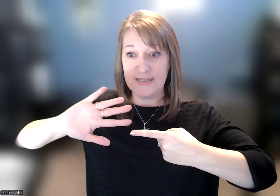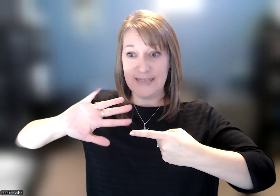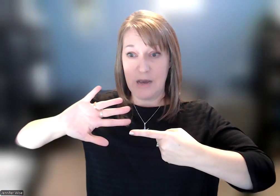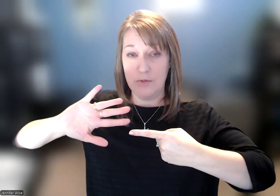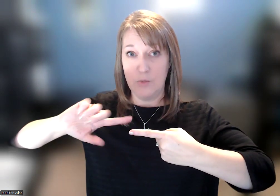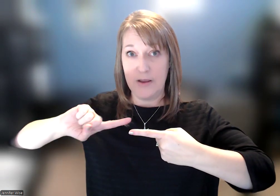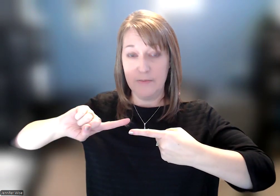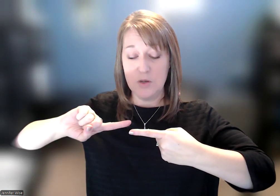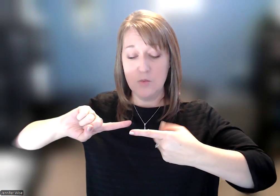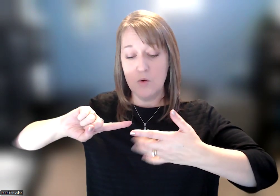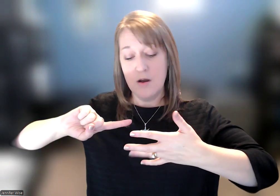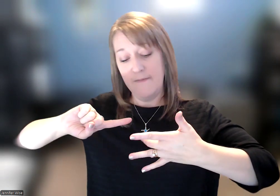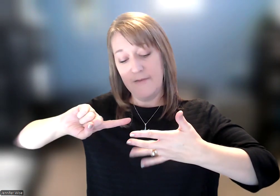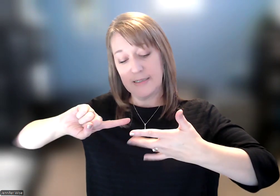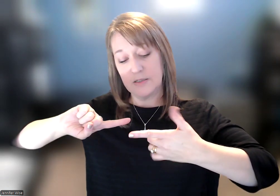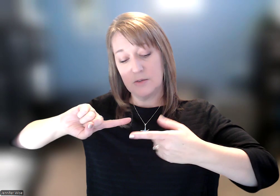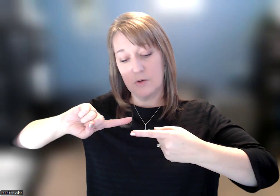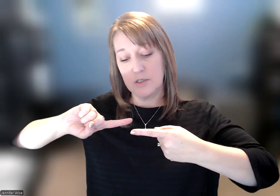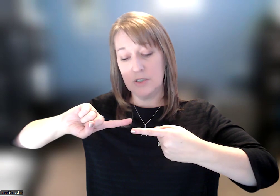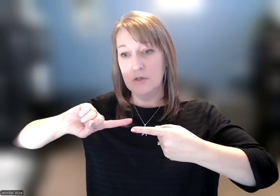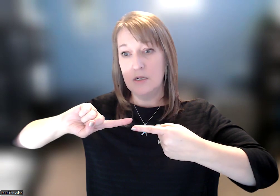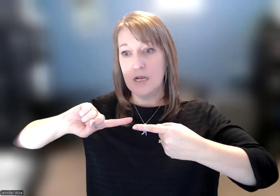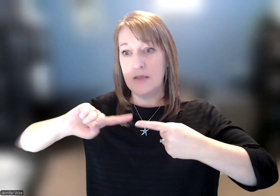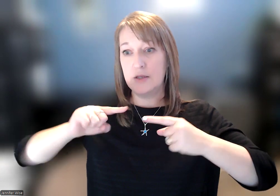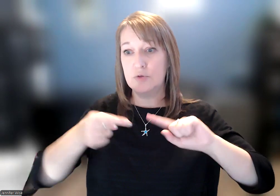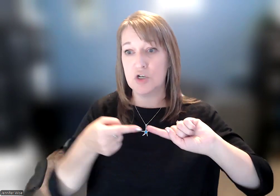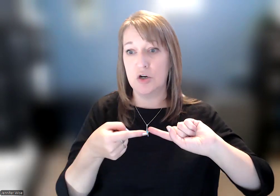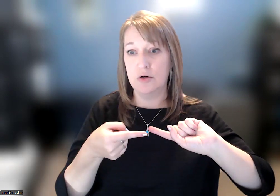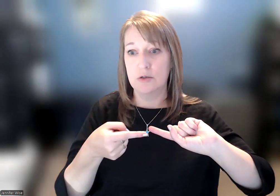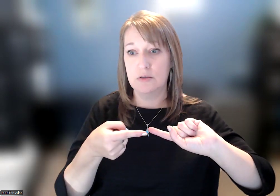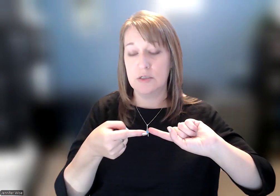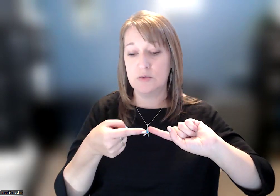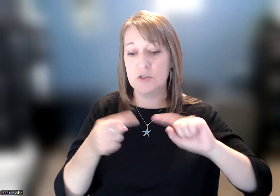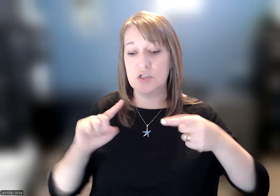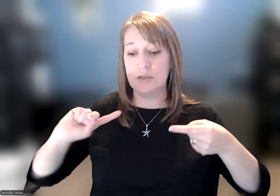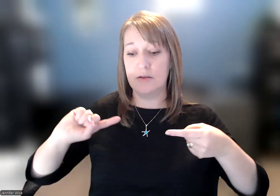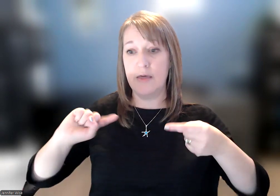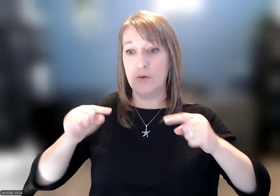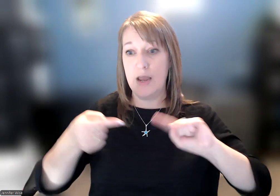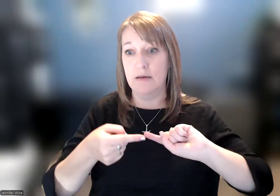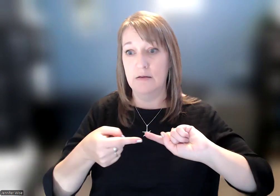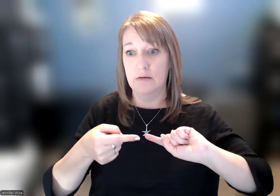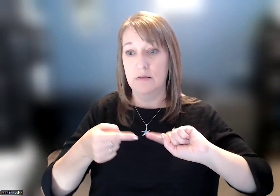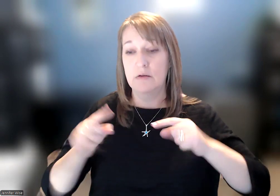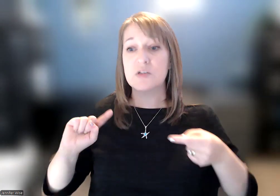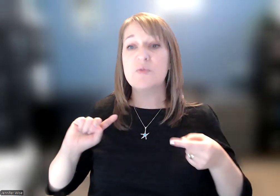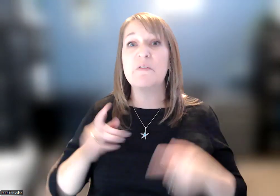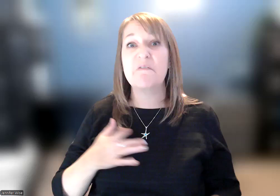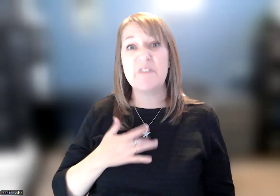faces out away from you, one faces toward you, and then you turn to switch to the other way. So if you